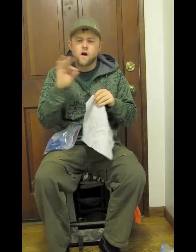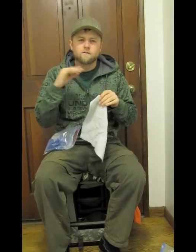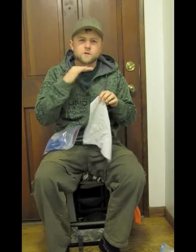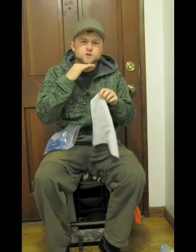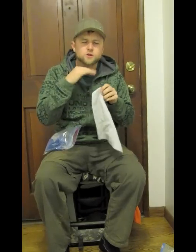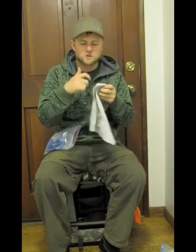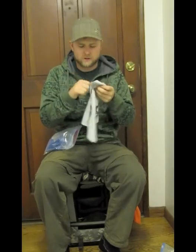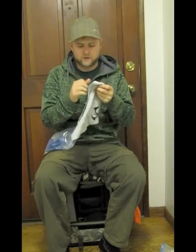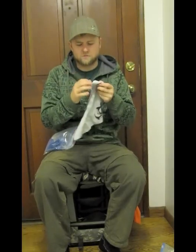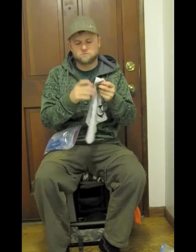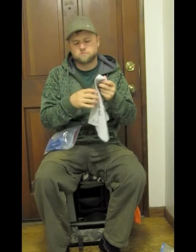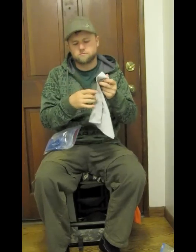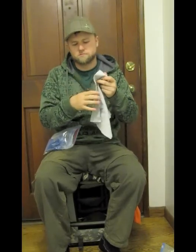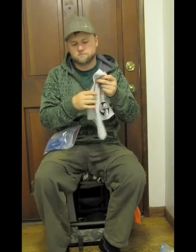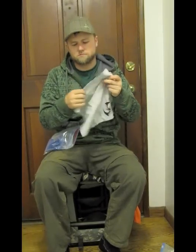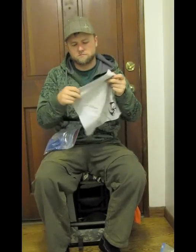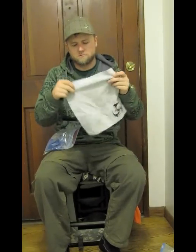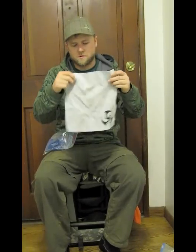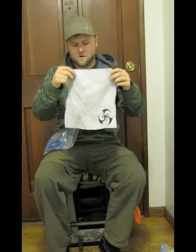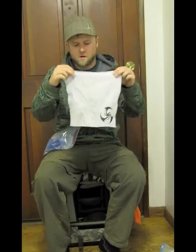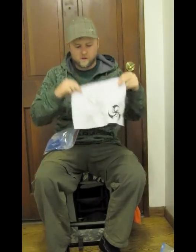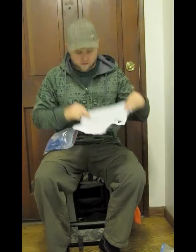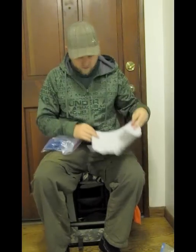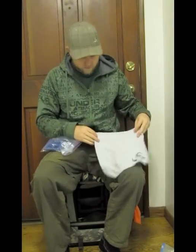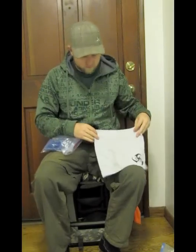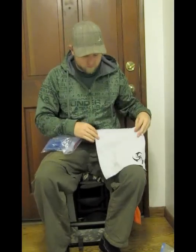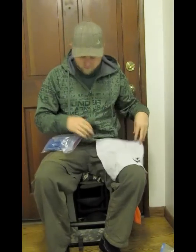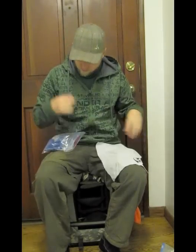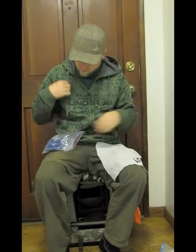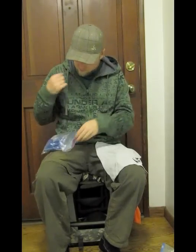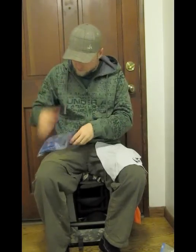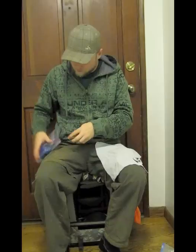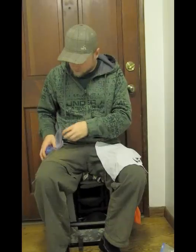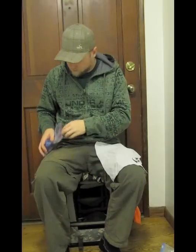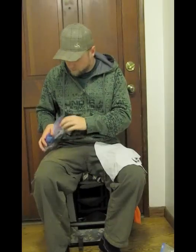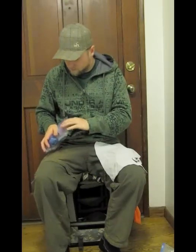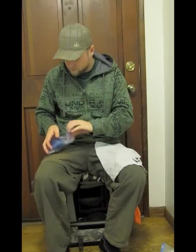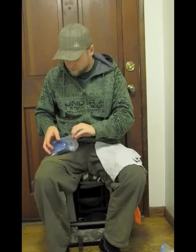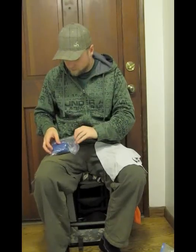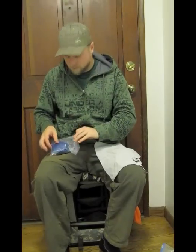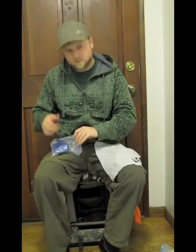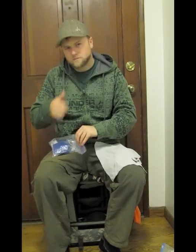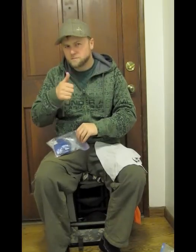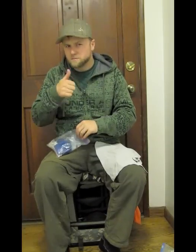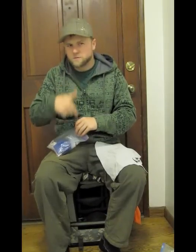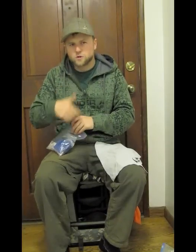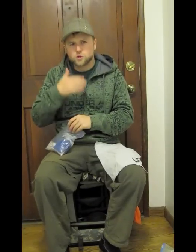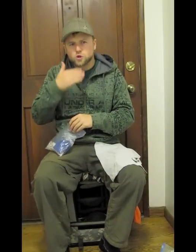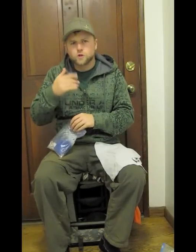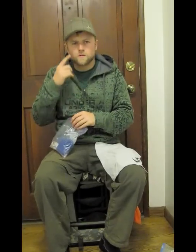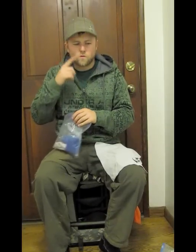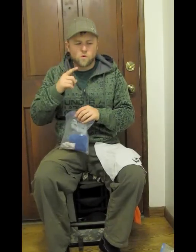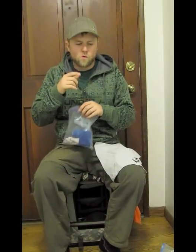You're not in my life. Come on and remember the good times, baby. You know you're looking even better when you're walking